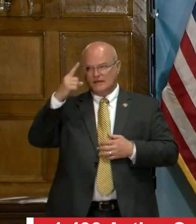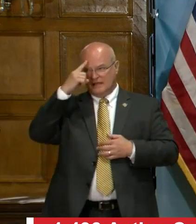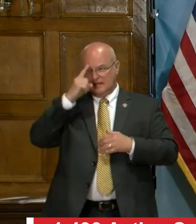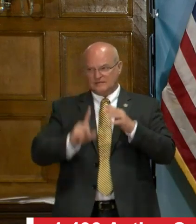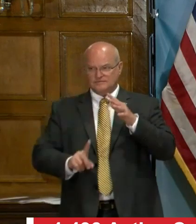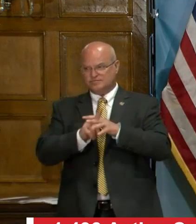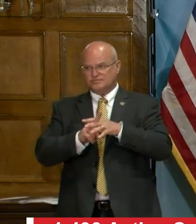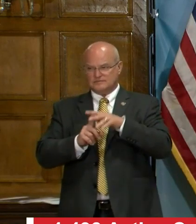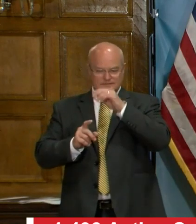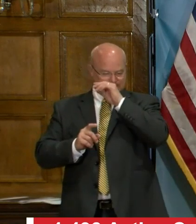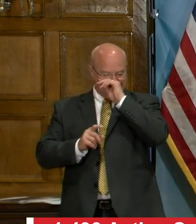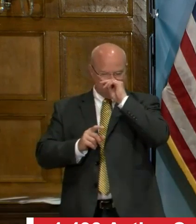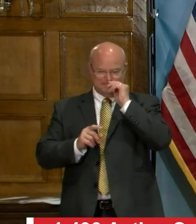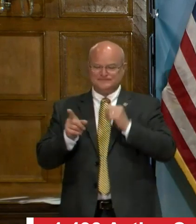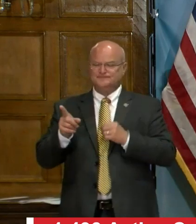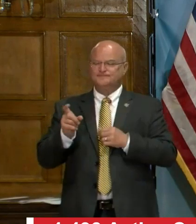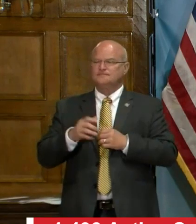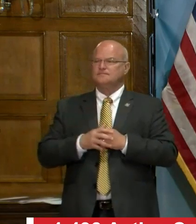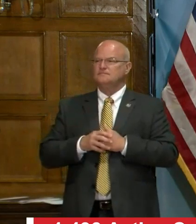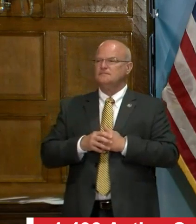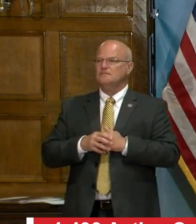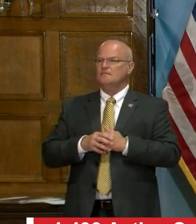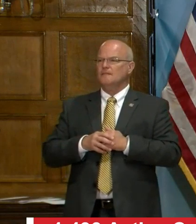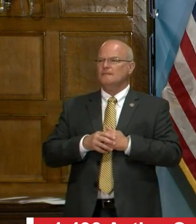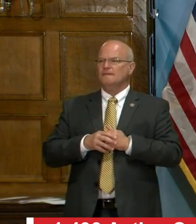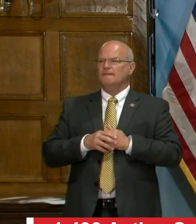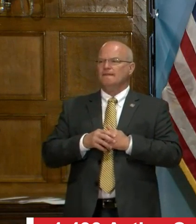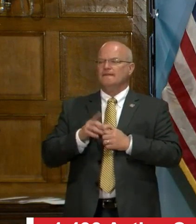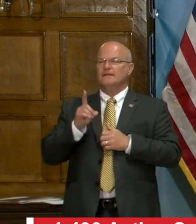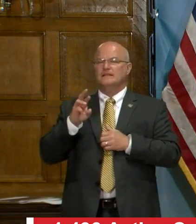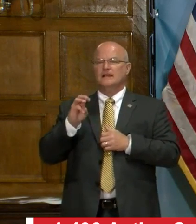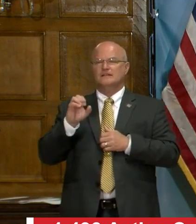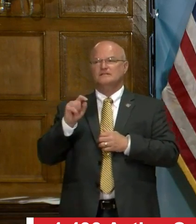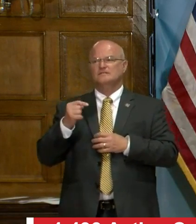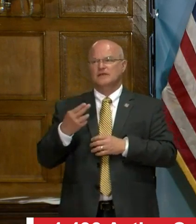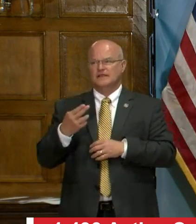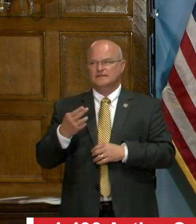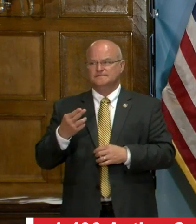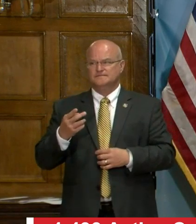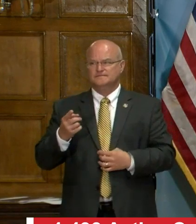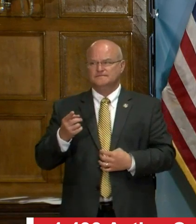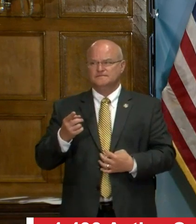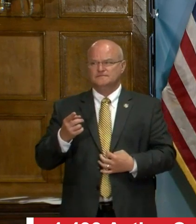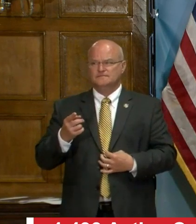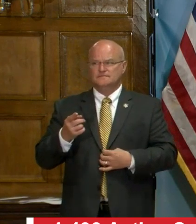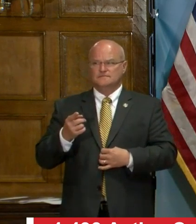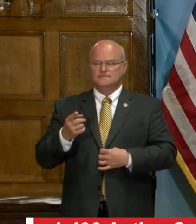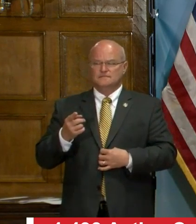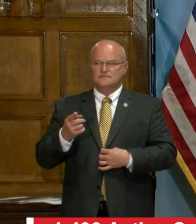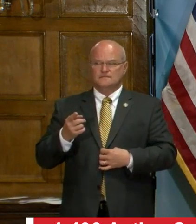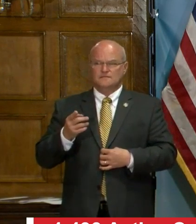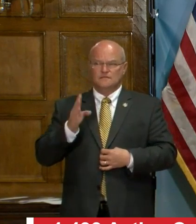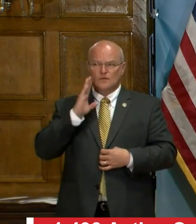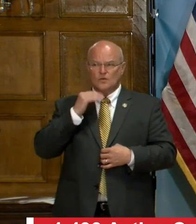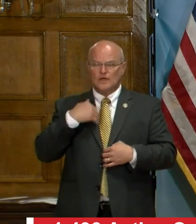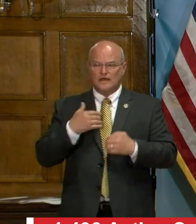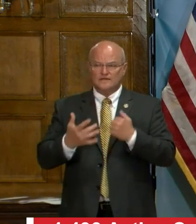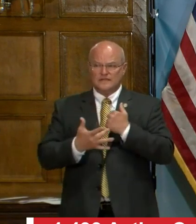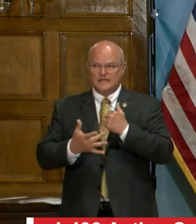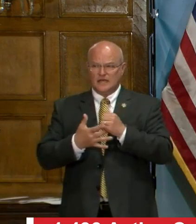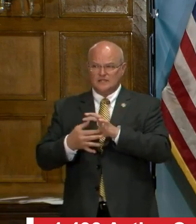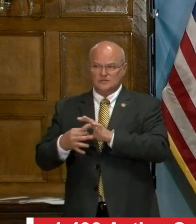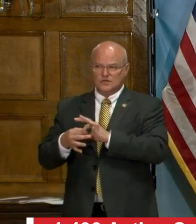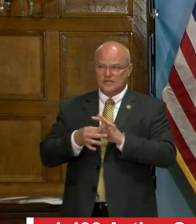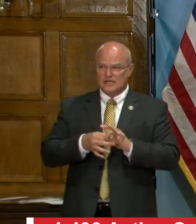Well, maybe two quick questions, maybe for Dr. Smith. Apple and Google have some kind of technology